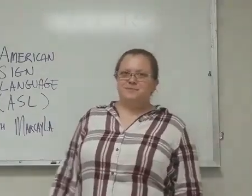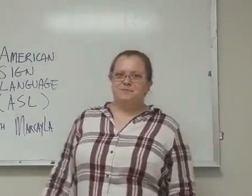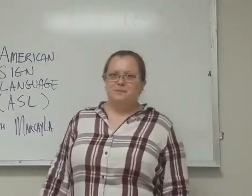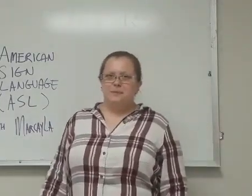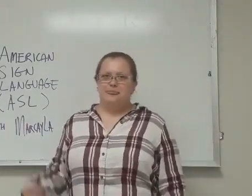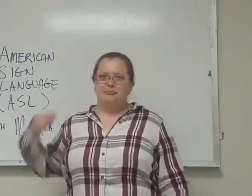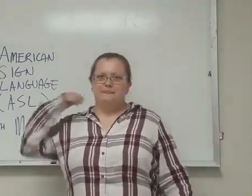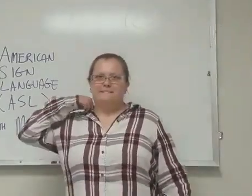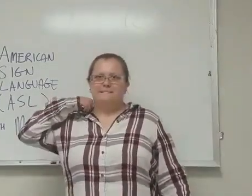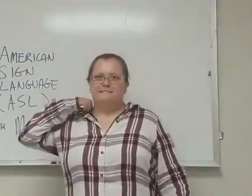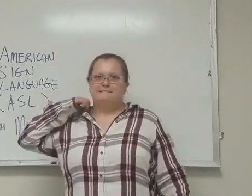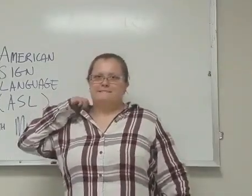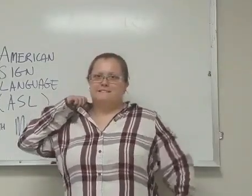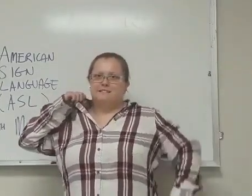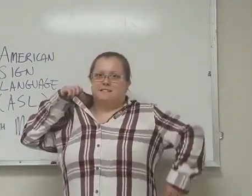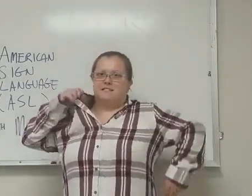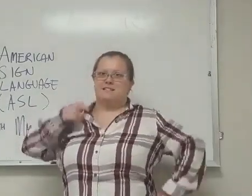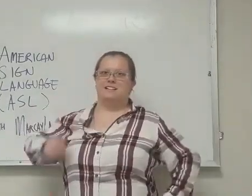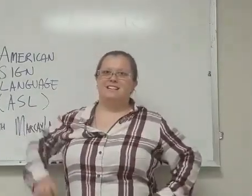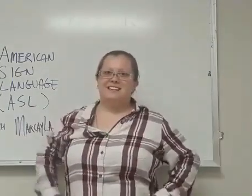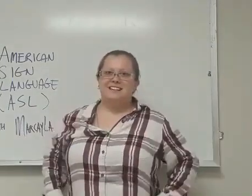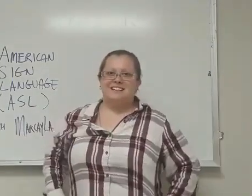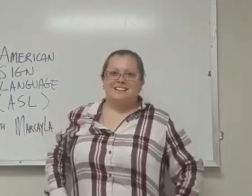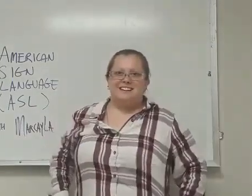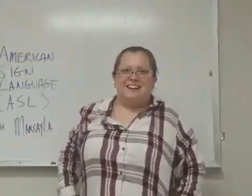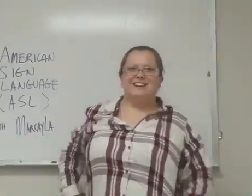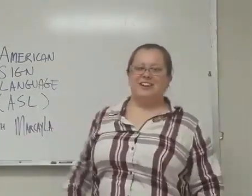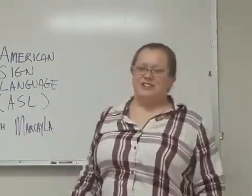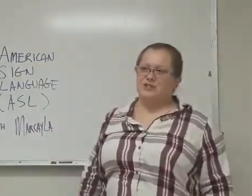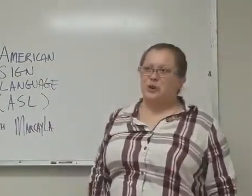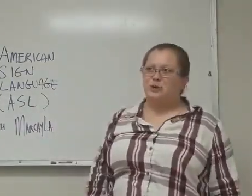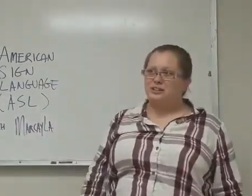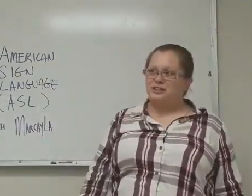Which kind of dovetails into, is everything okay? So,